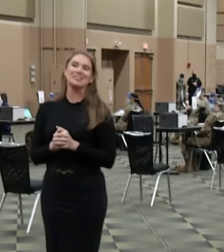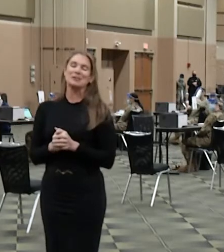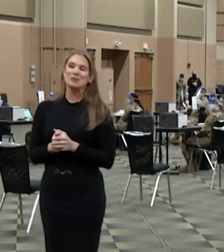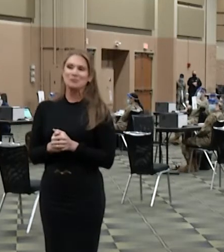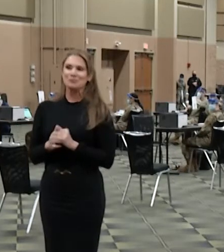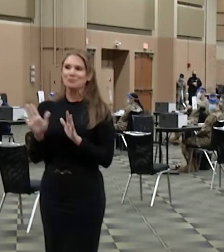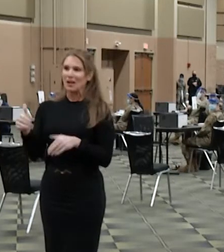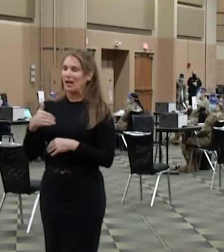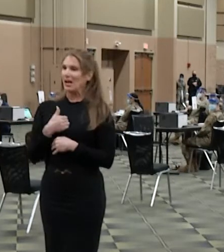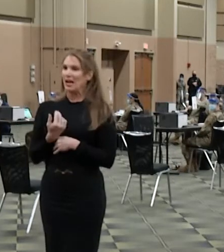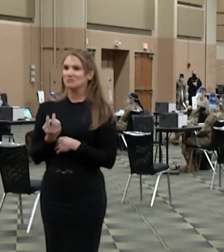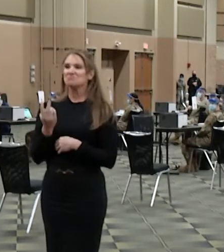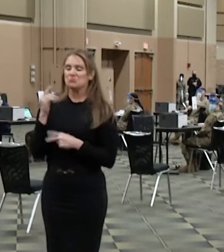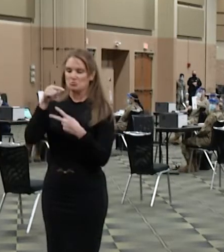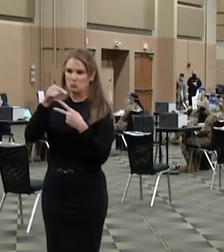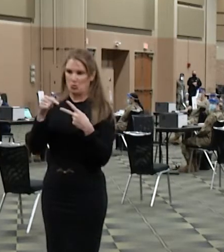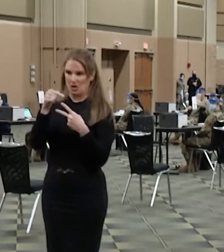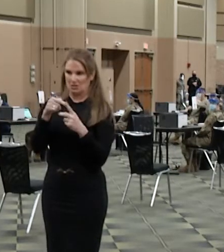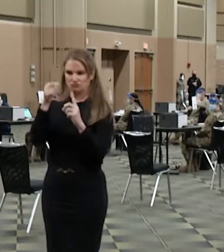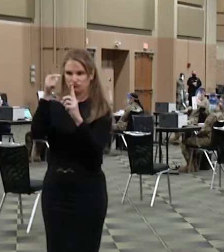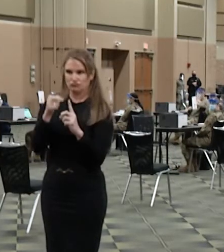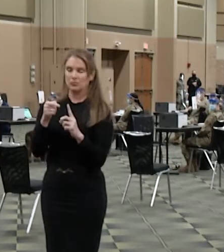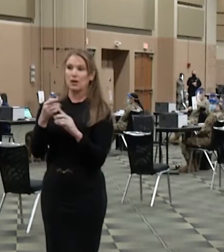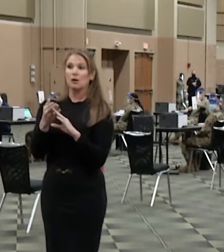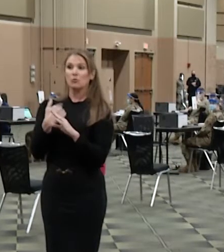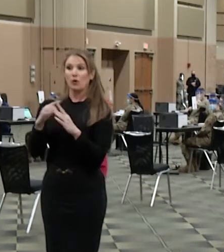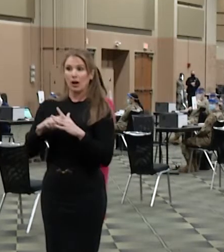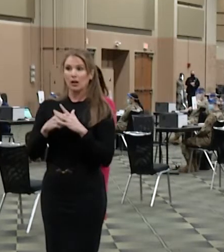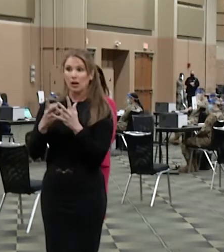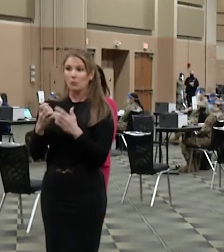Listen, I have 2 points I want to make. But before I